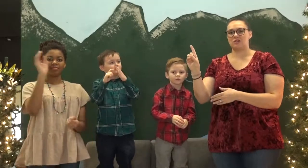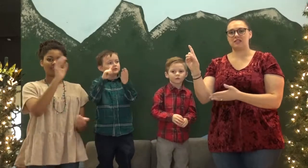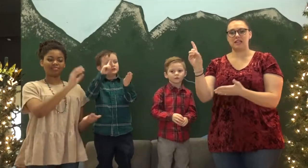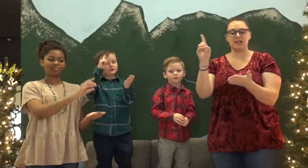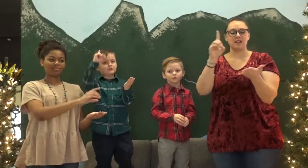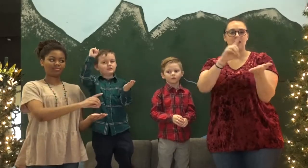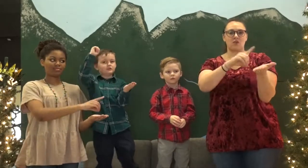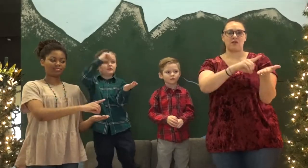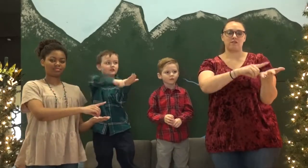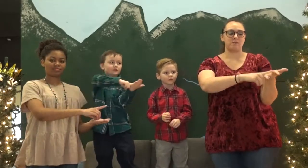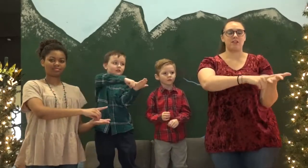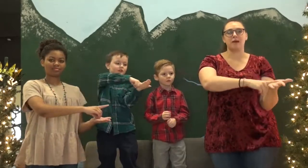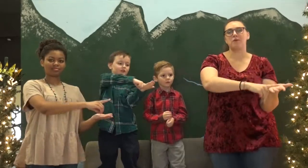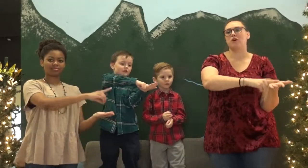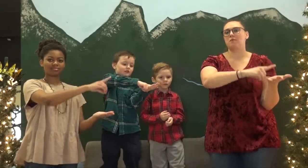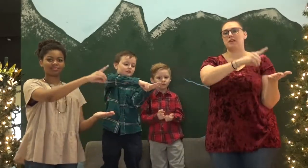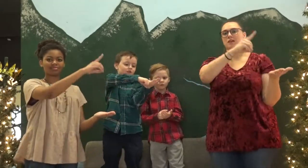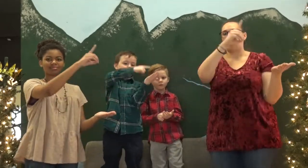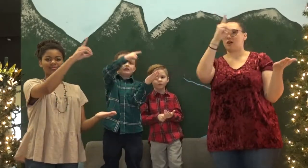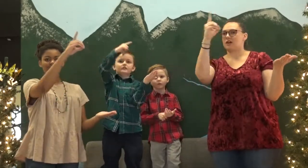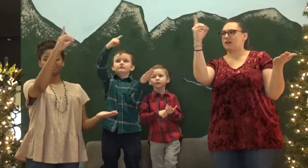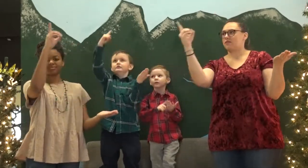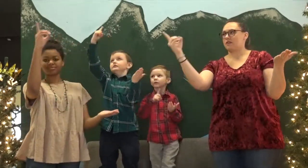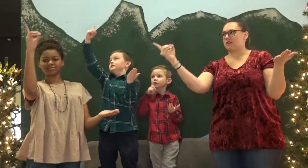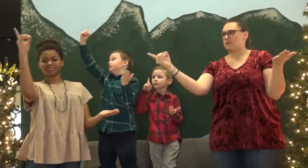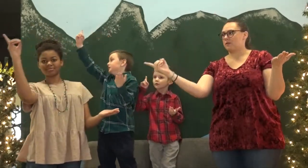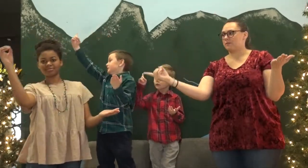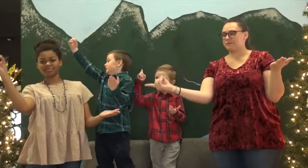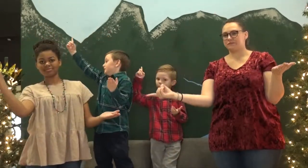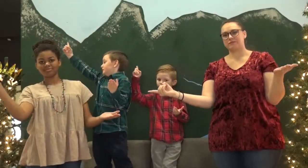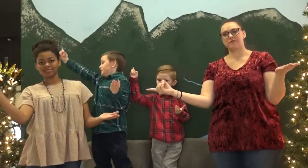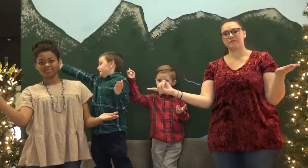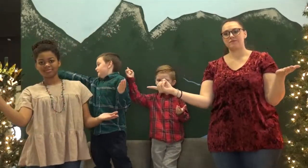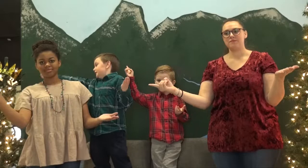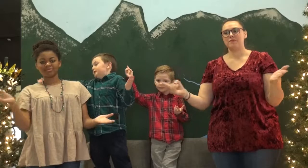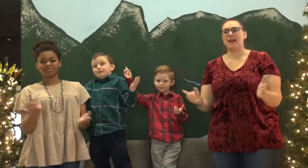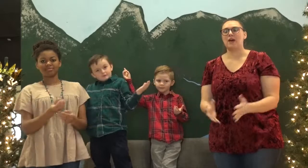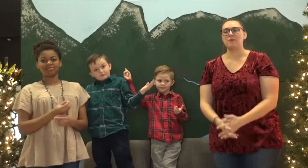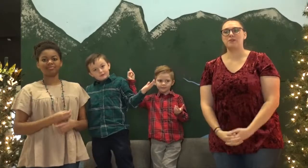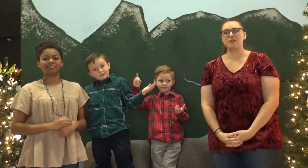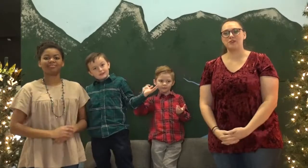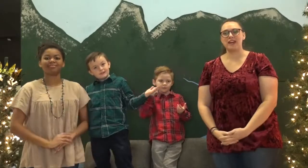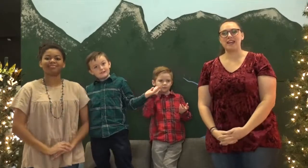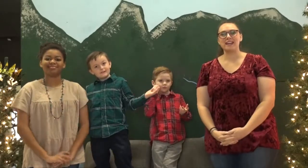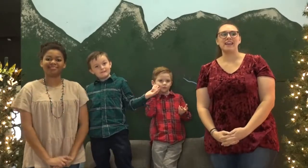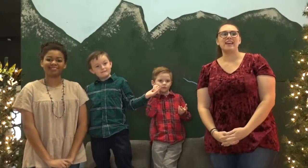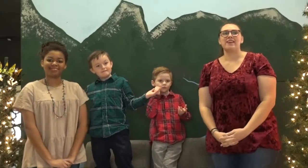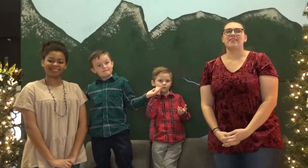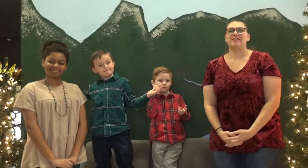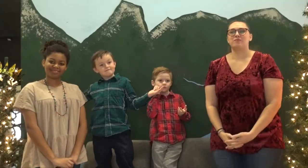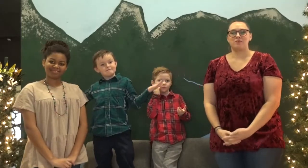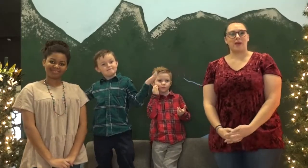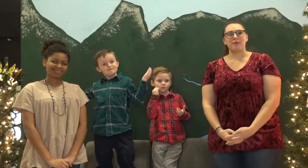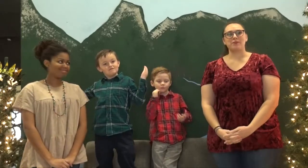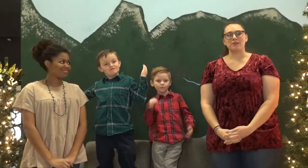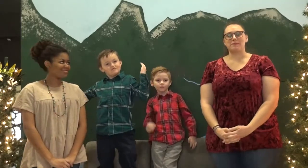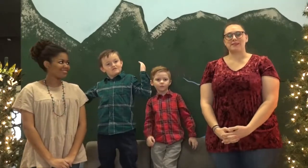D going from a flat palm in an arc in front of you. Hope you enjoy it. Happy Christmas.